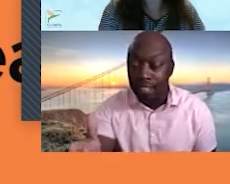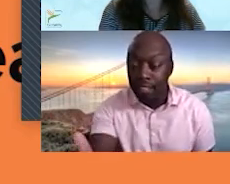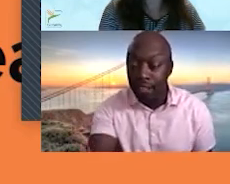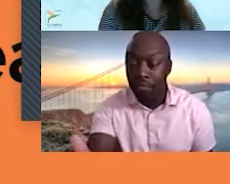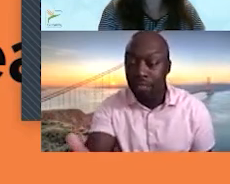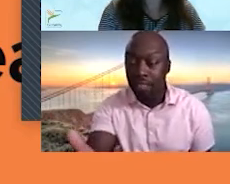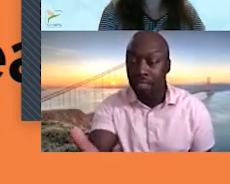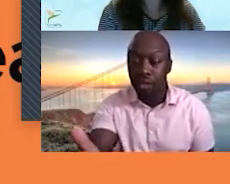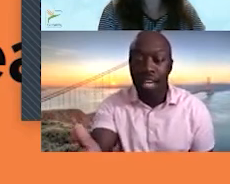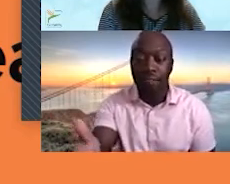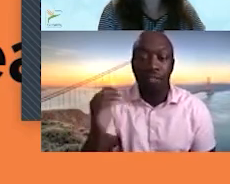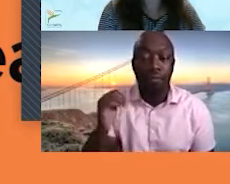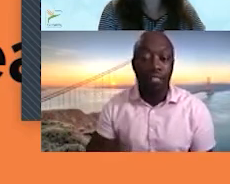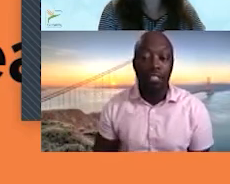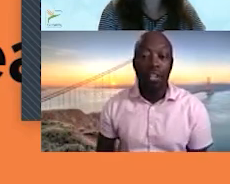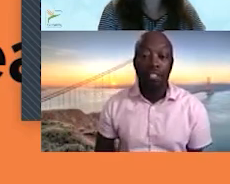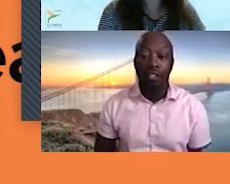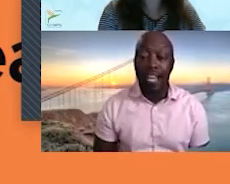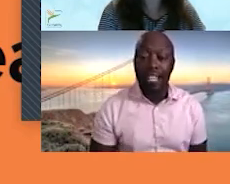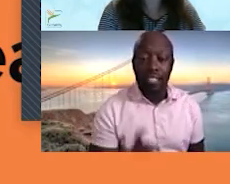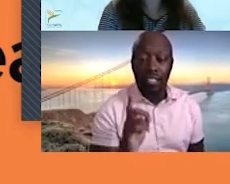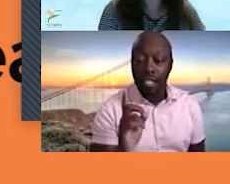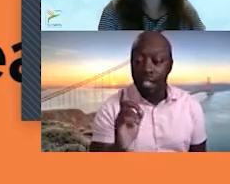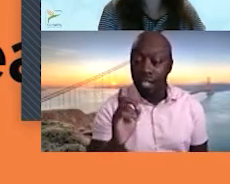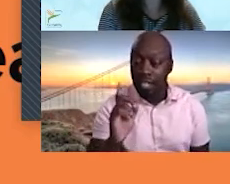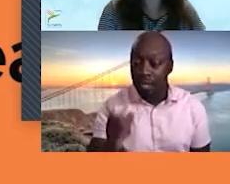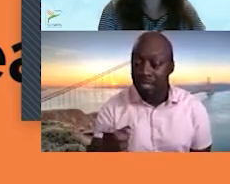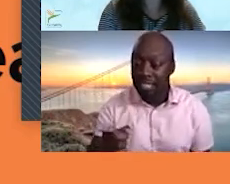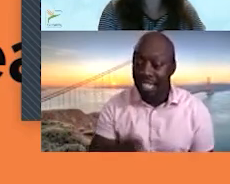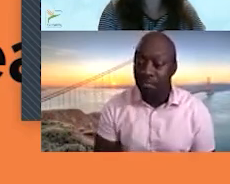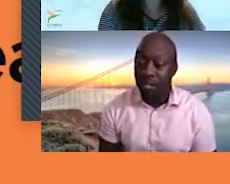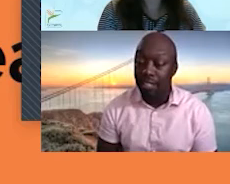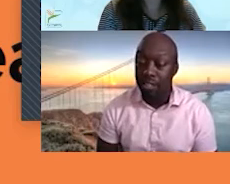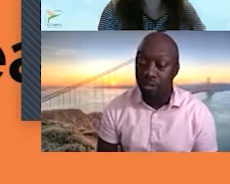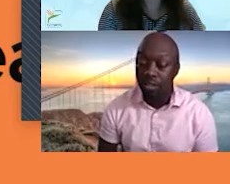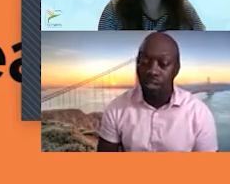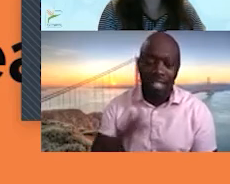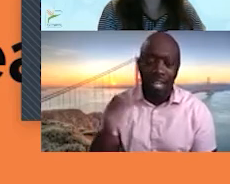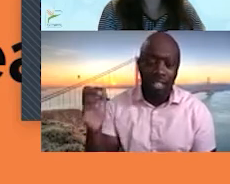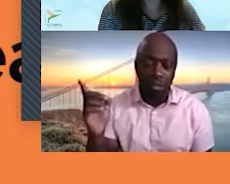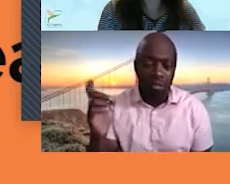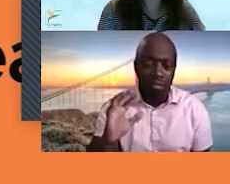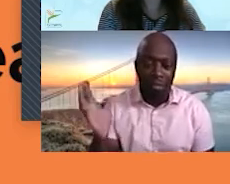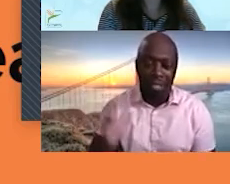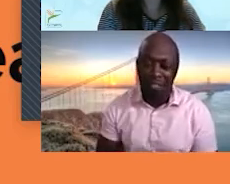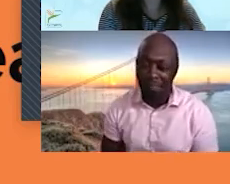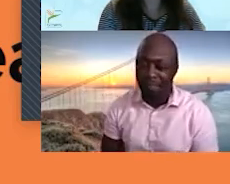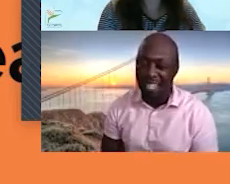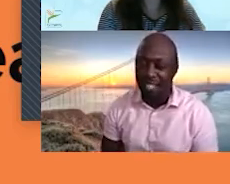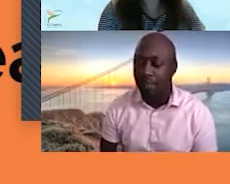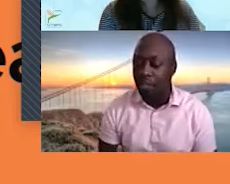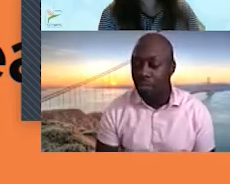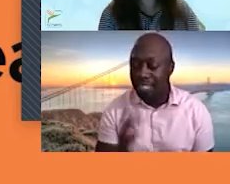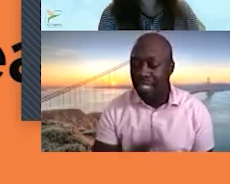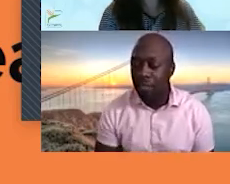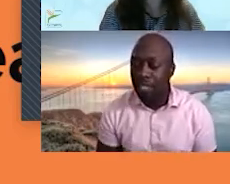And we do have free door hangers coming to the library soon. So in October, maybe the end